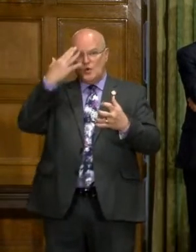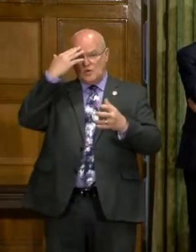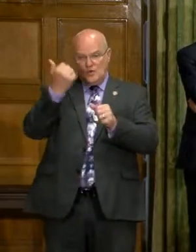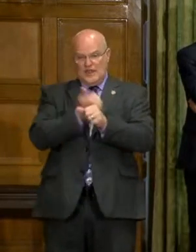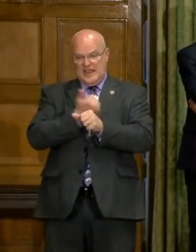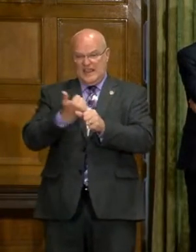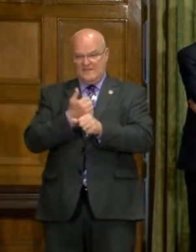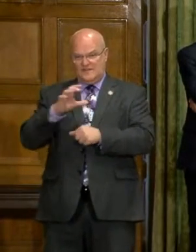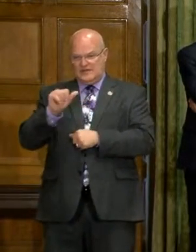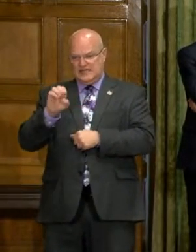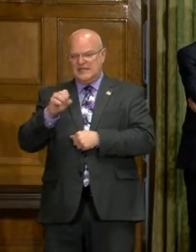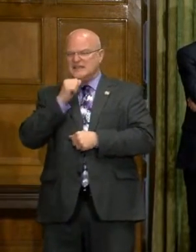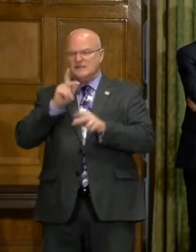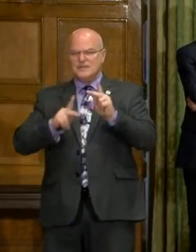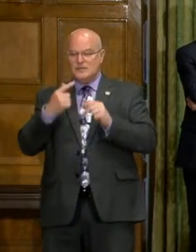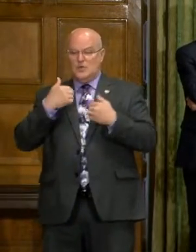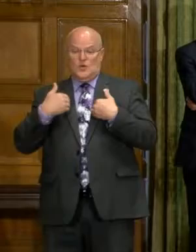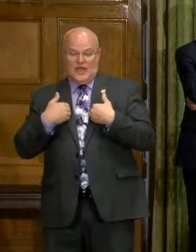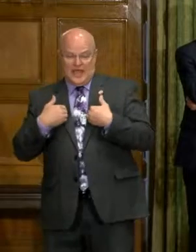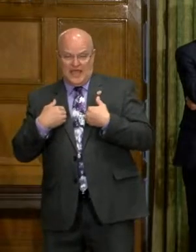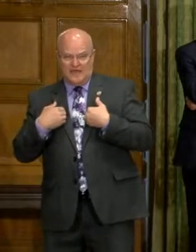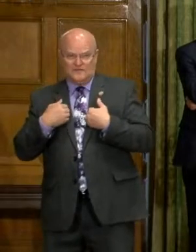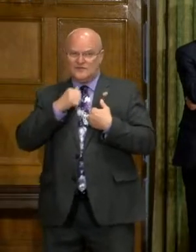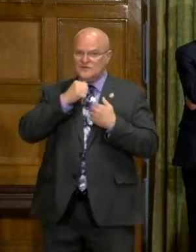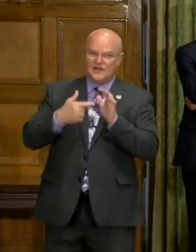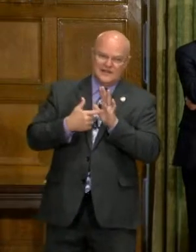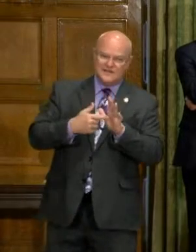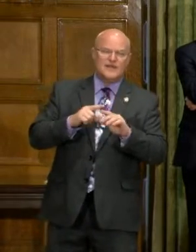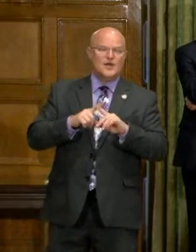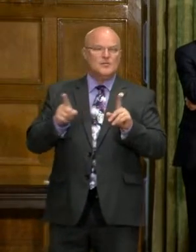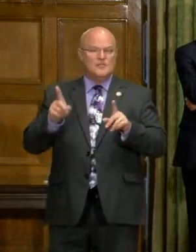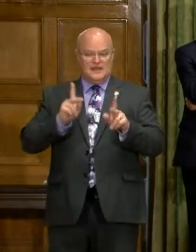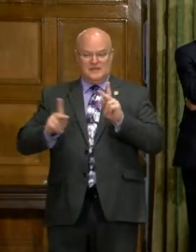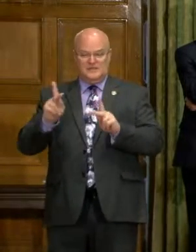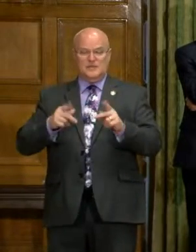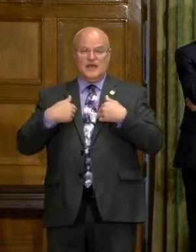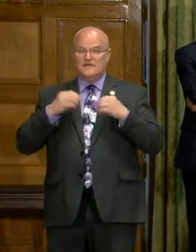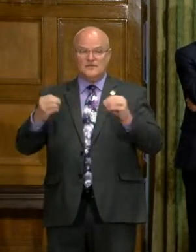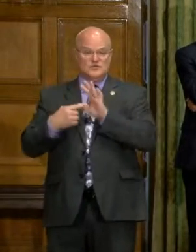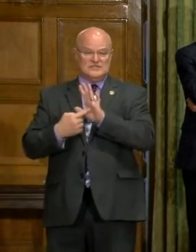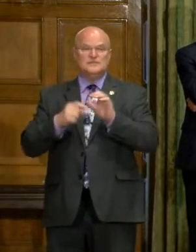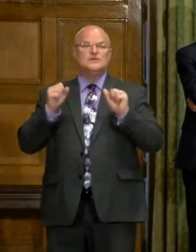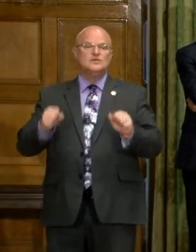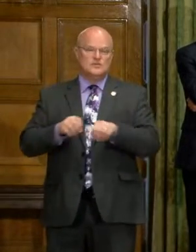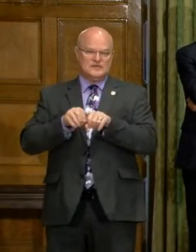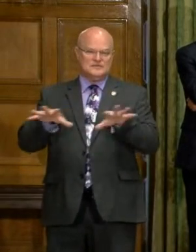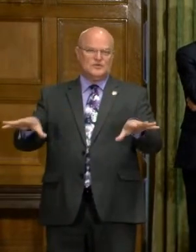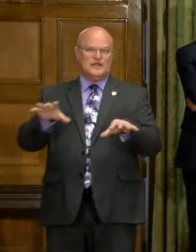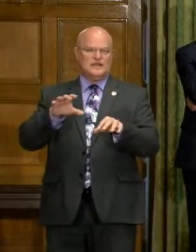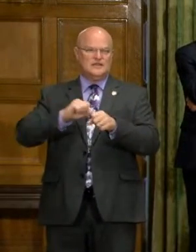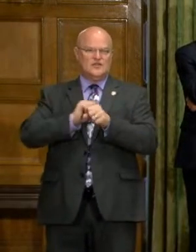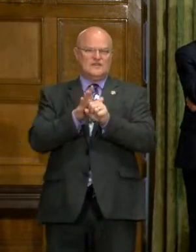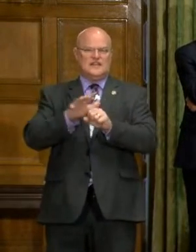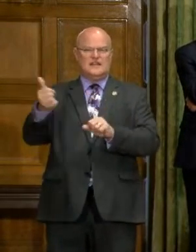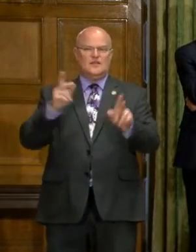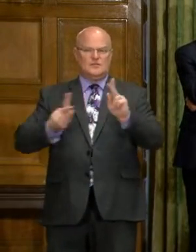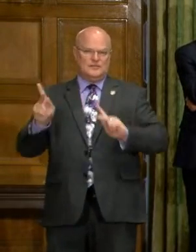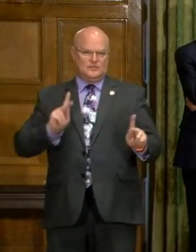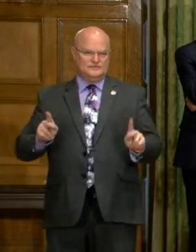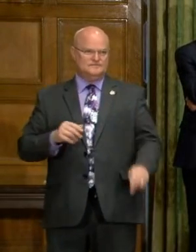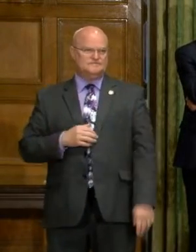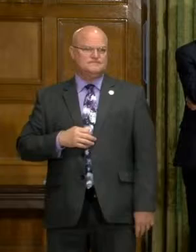just those who are symptomatic, because even the asymptomatic individuals could be spreading COVID-19 to